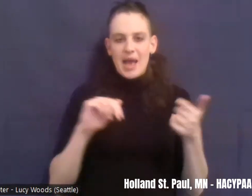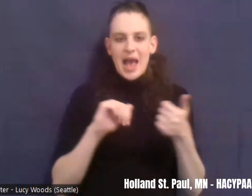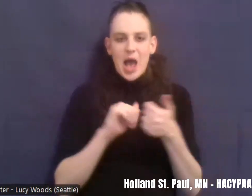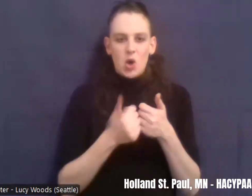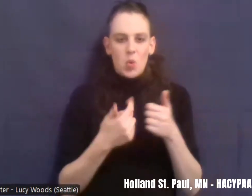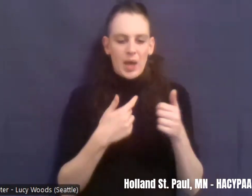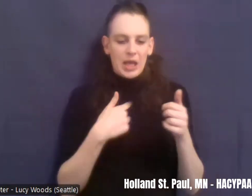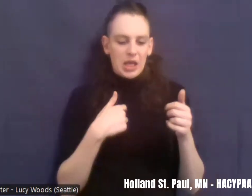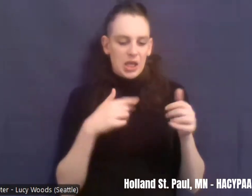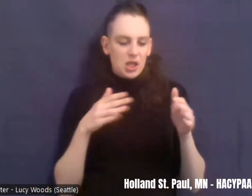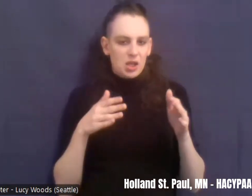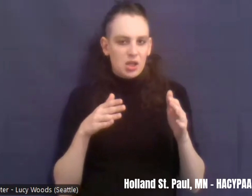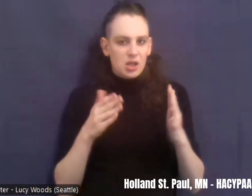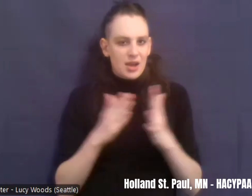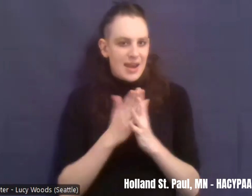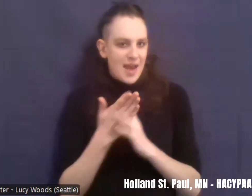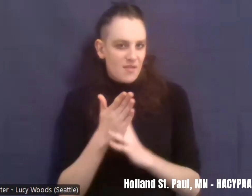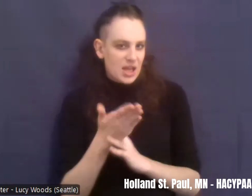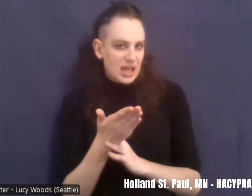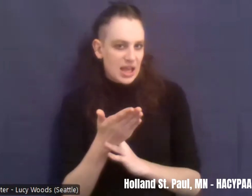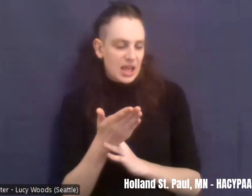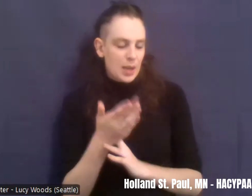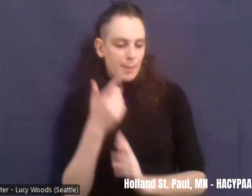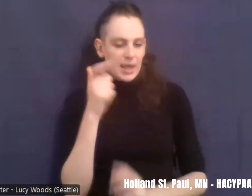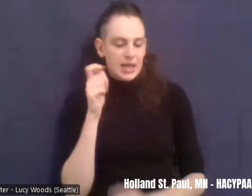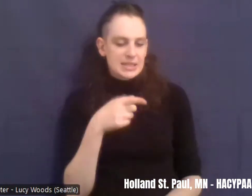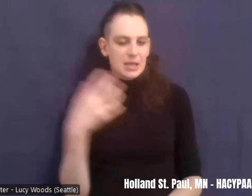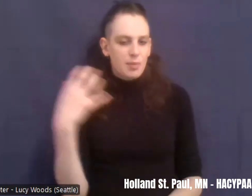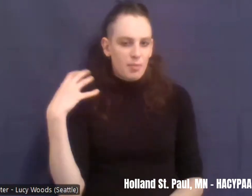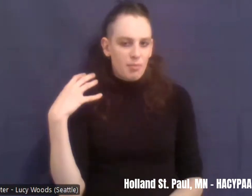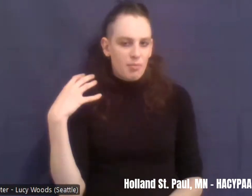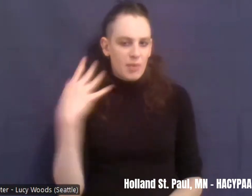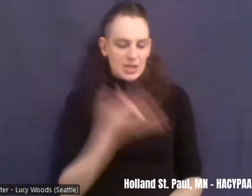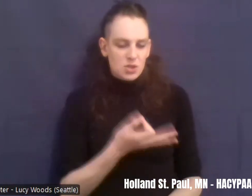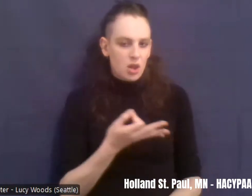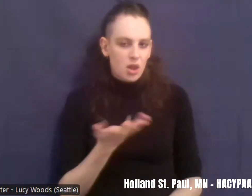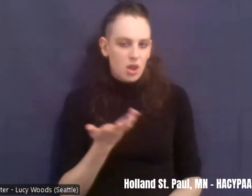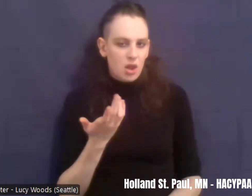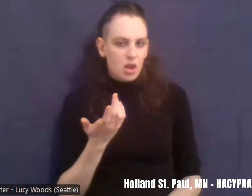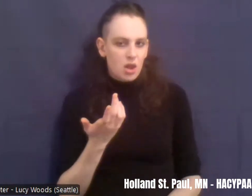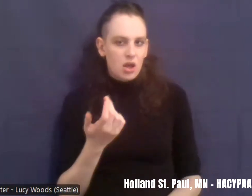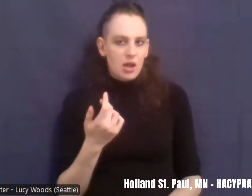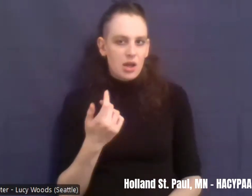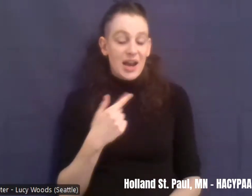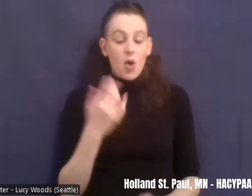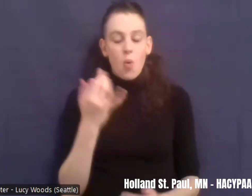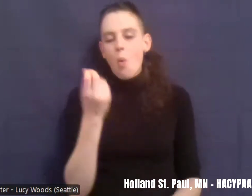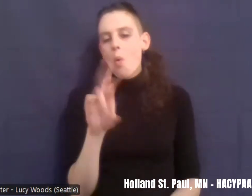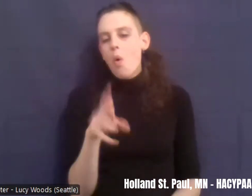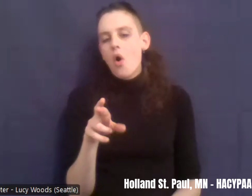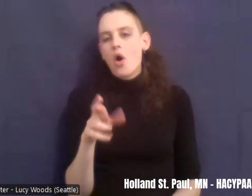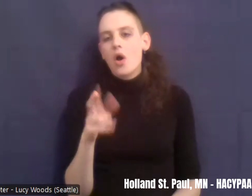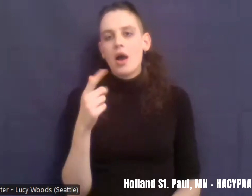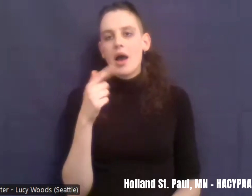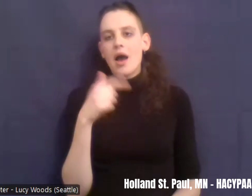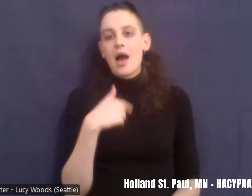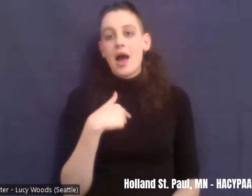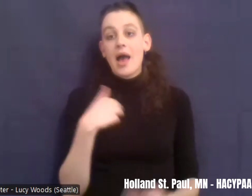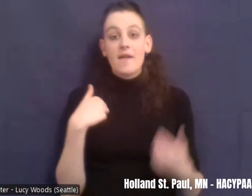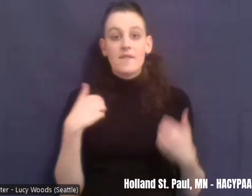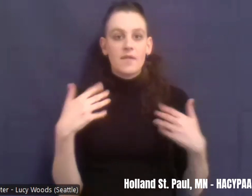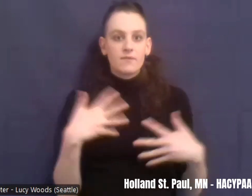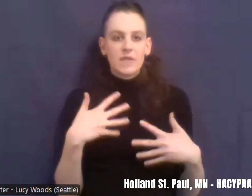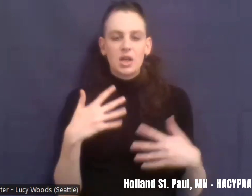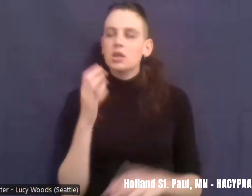asshole? Like, how do I give in to this resentment? Or if I have a fear, like I have a fear of like, oh my God, what am I afraid